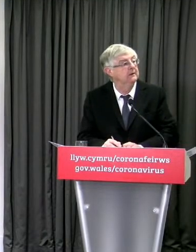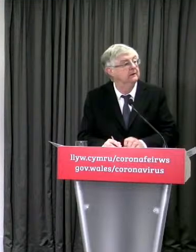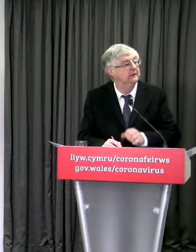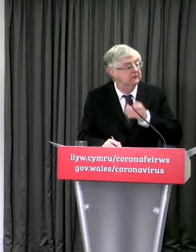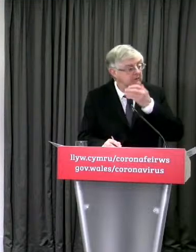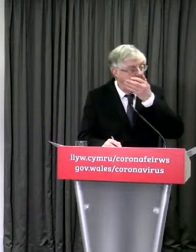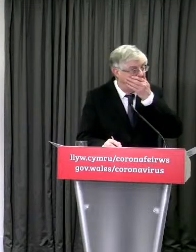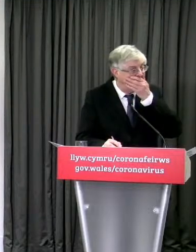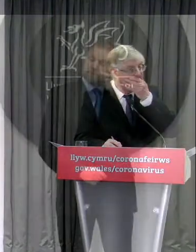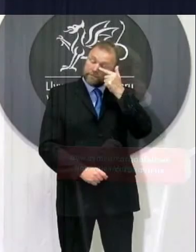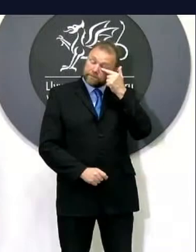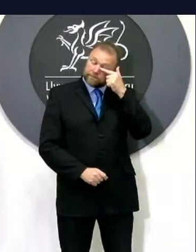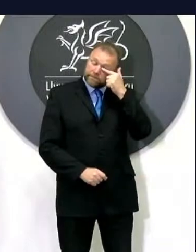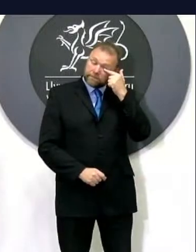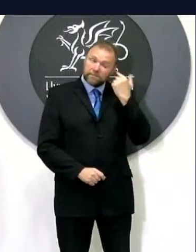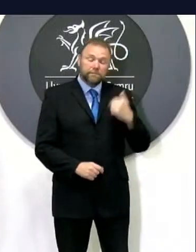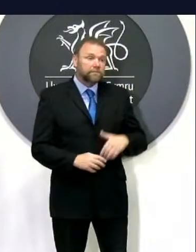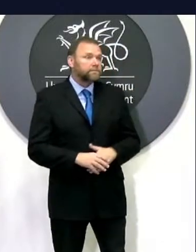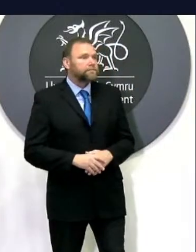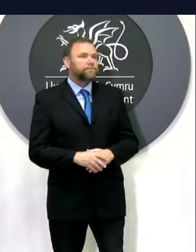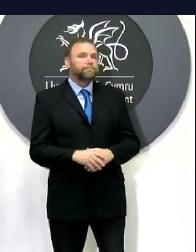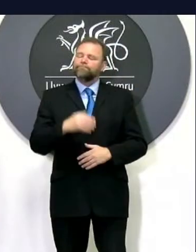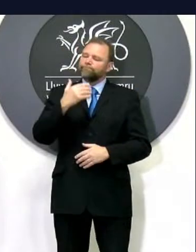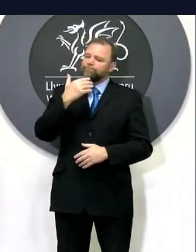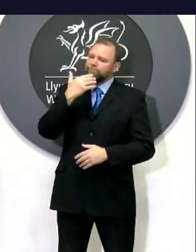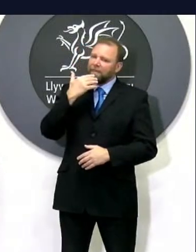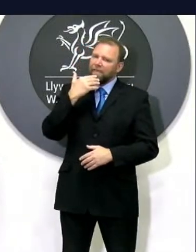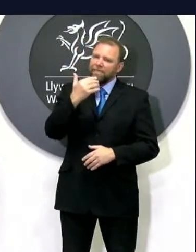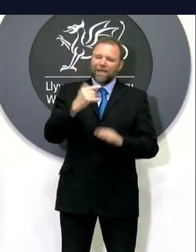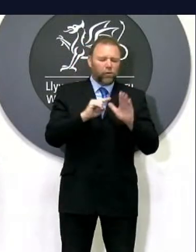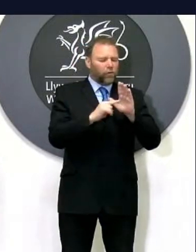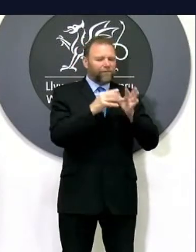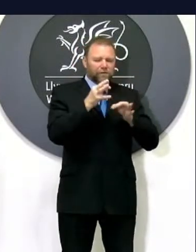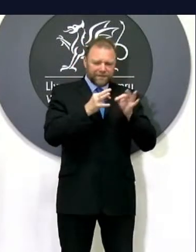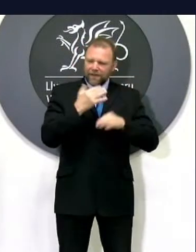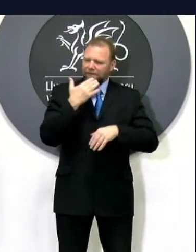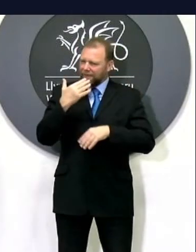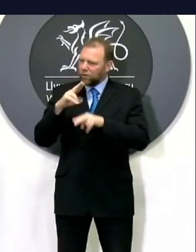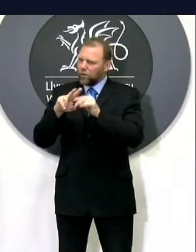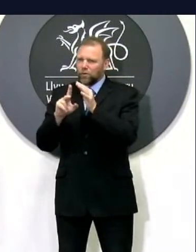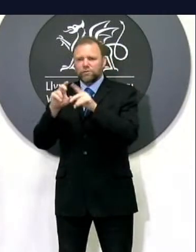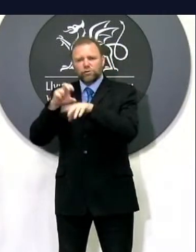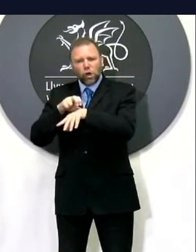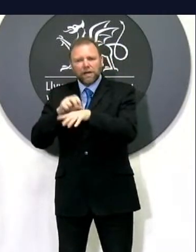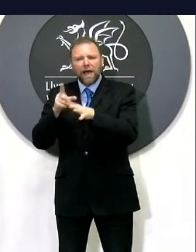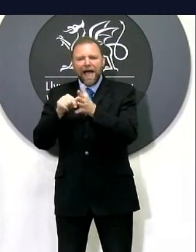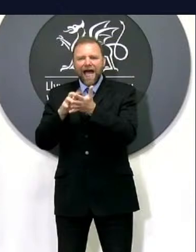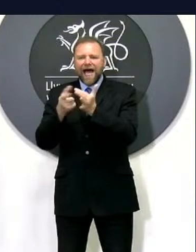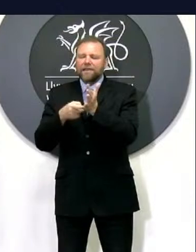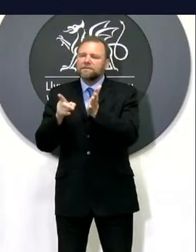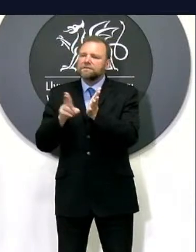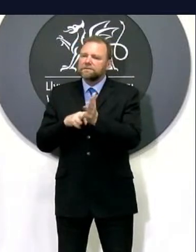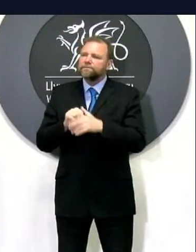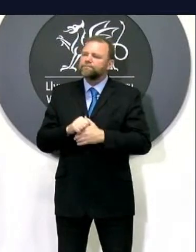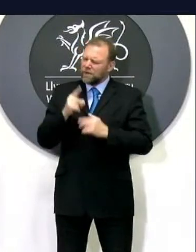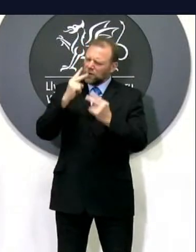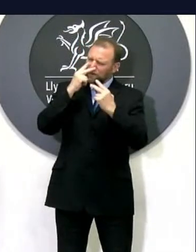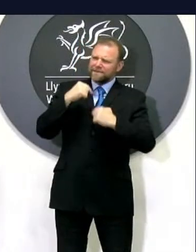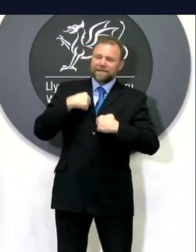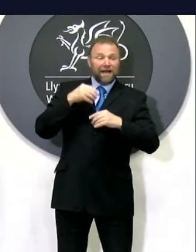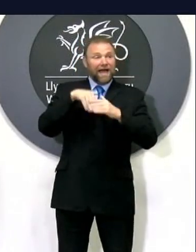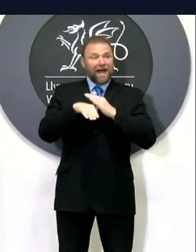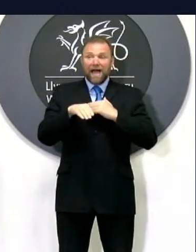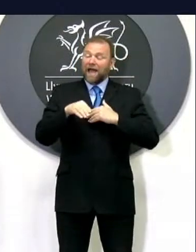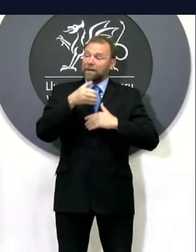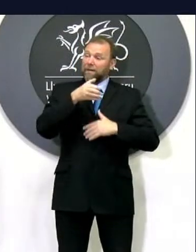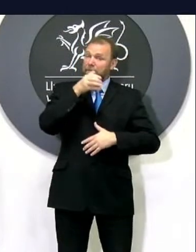Thank you very much, First Minister, and to yourself as well, Dr. Atherton. Good afternoon to you both. As you can see, I'm in a pub in Cardiff, something that